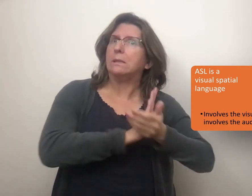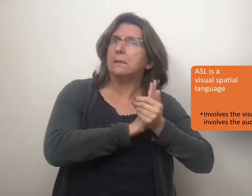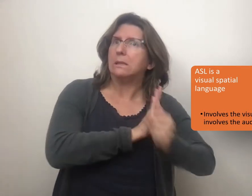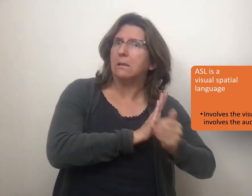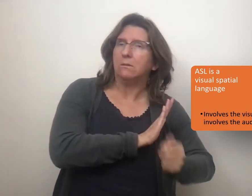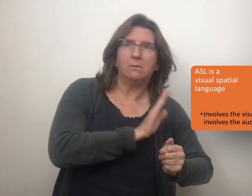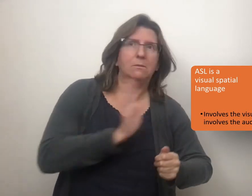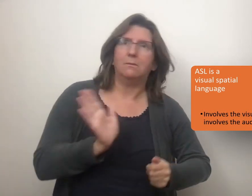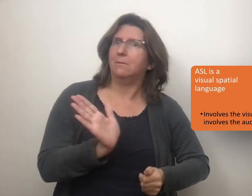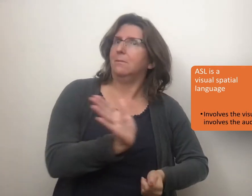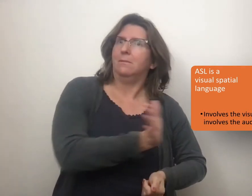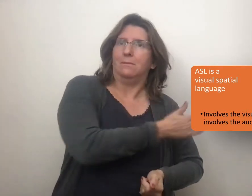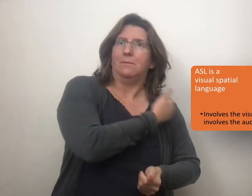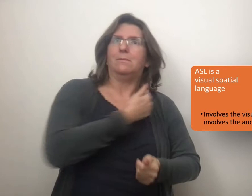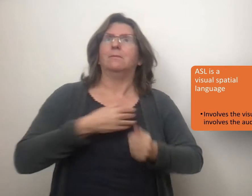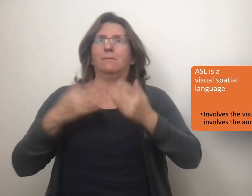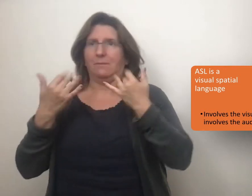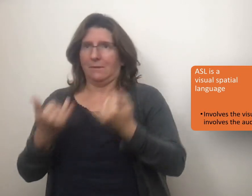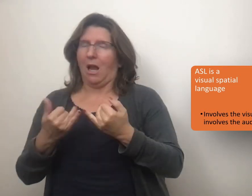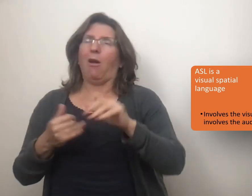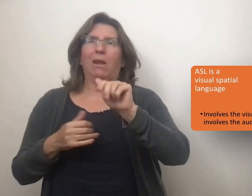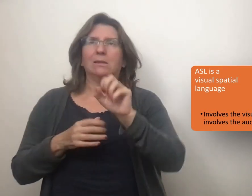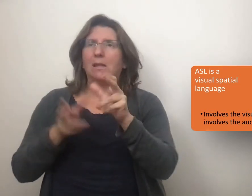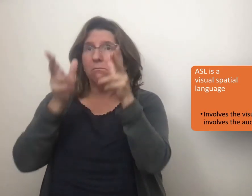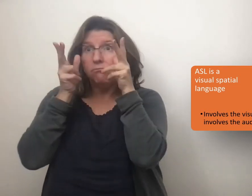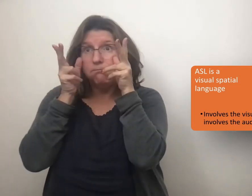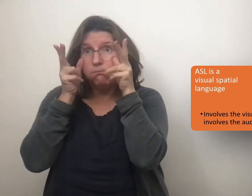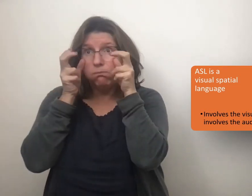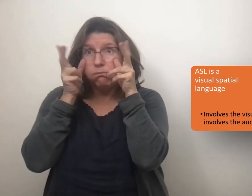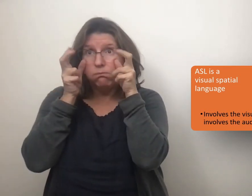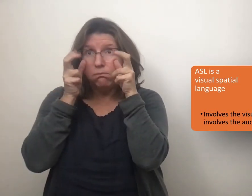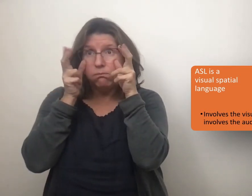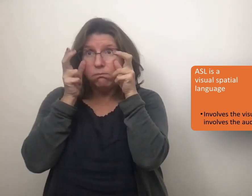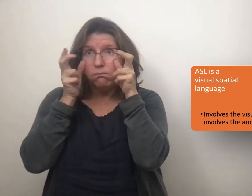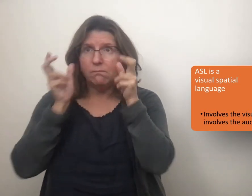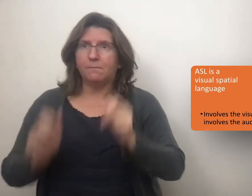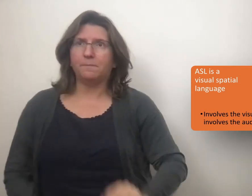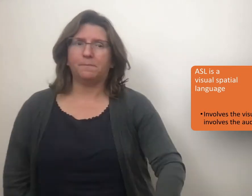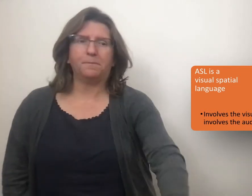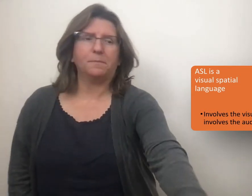for you to set that aside. Your vision is going to be doing the work of language learning.